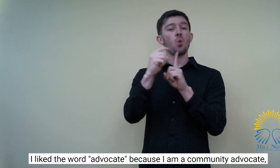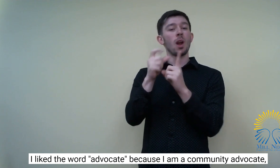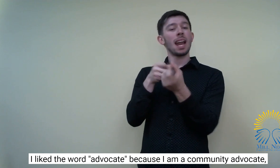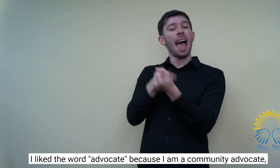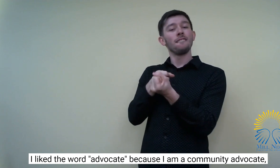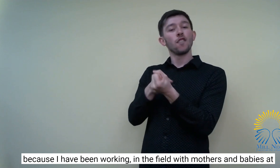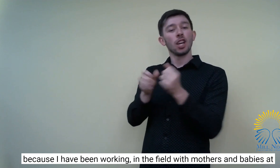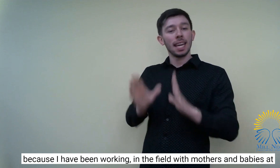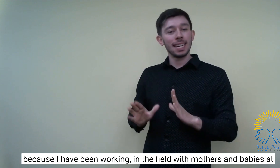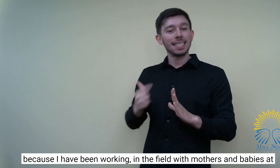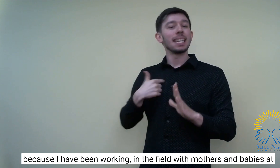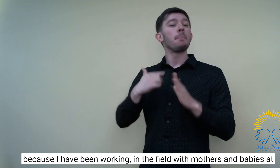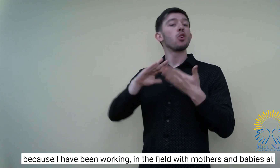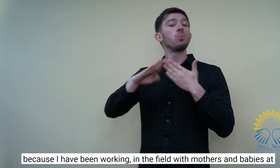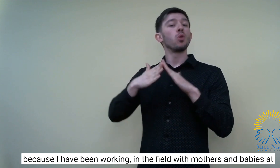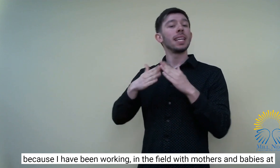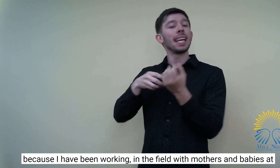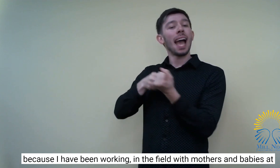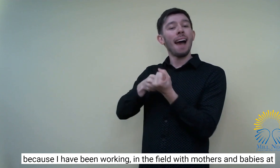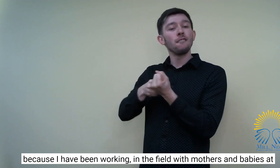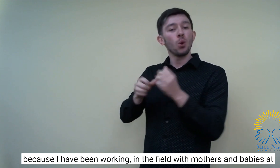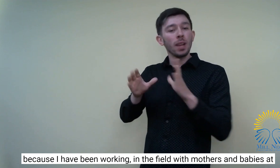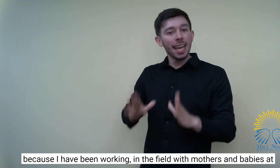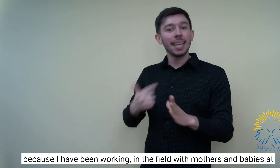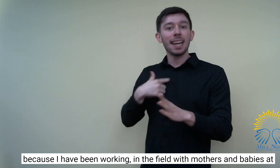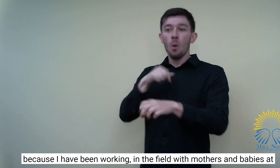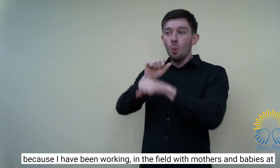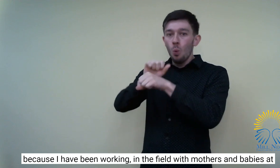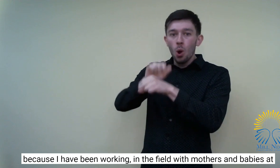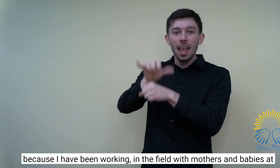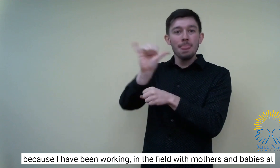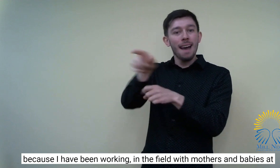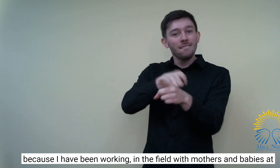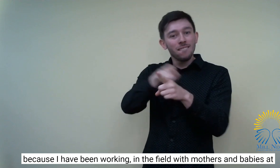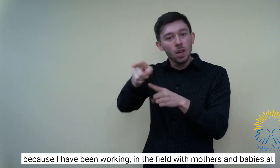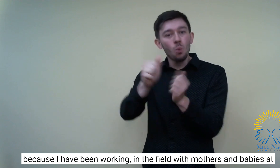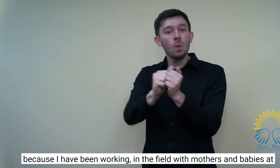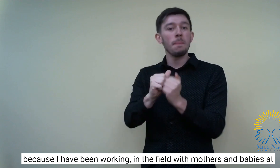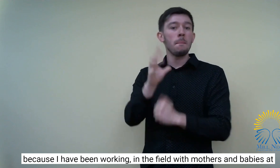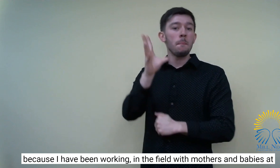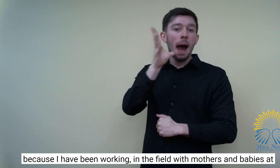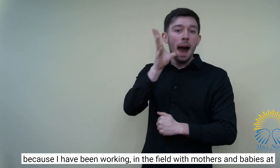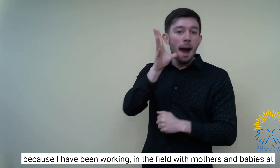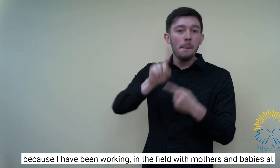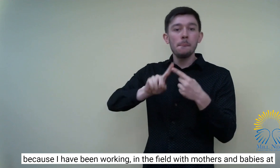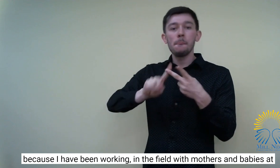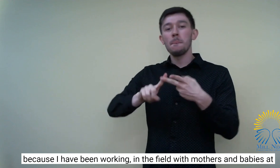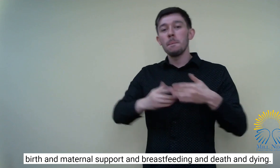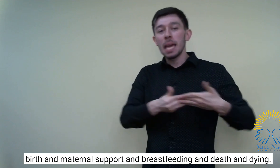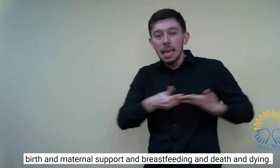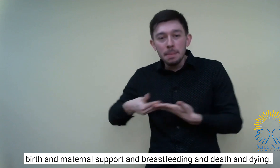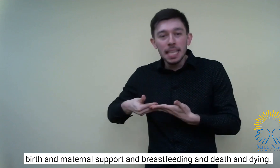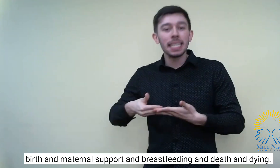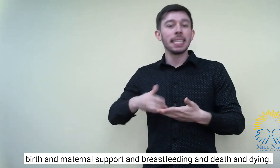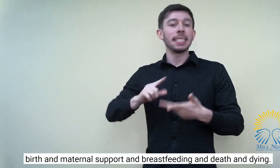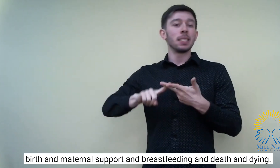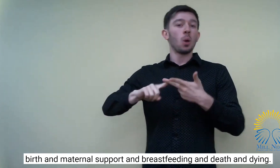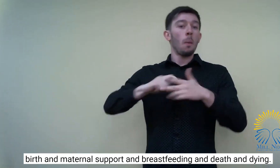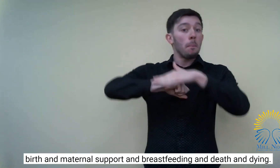advocate, because I have been working in the field with mothers and babies and birth and